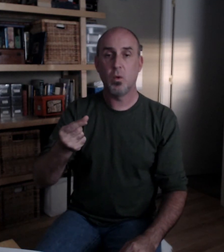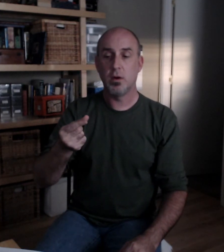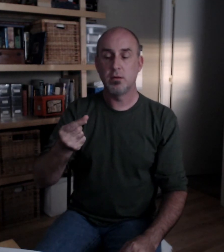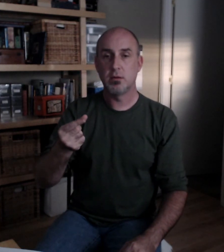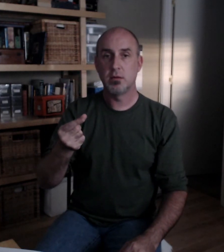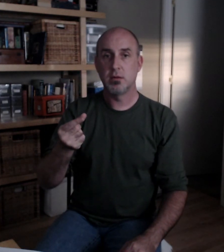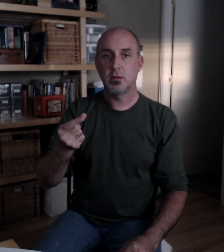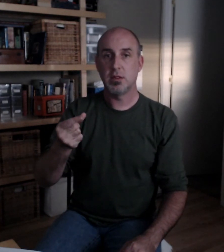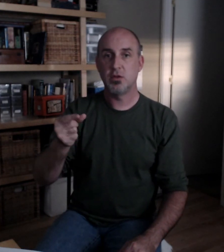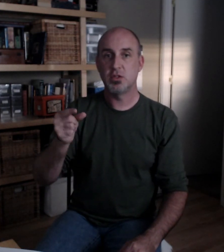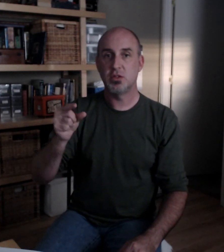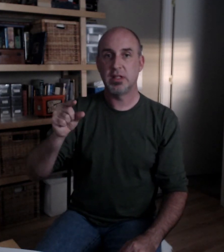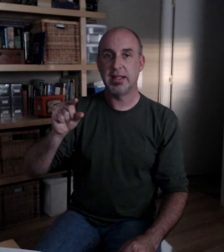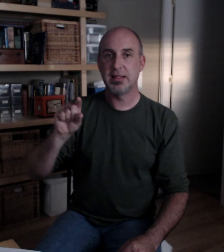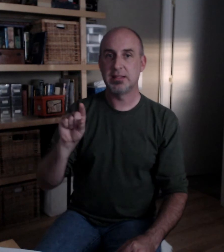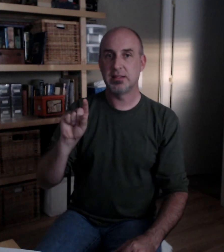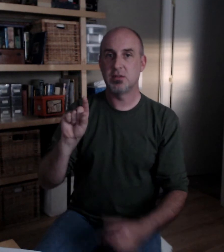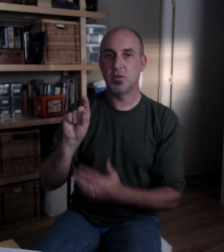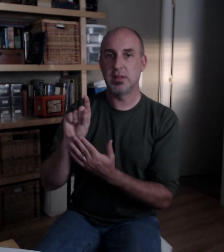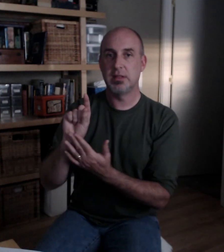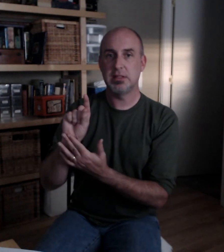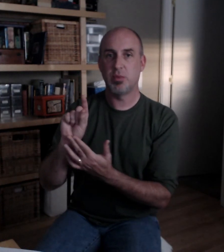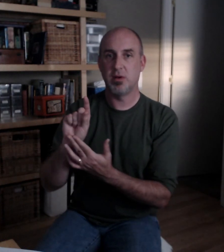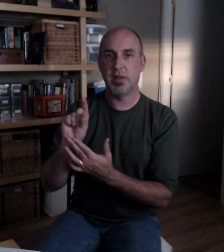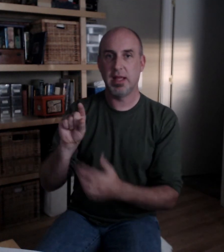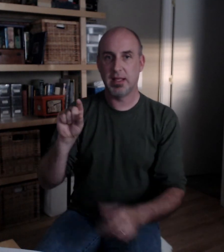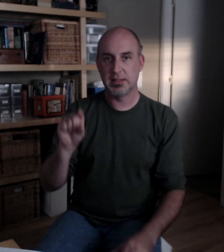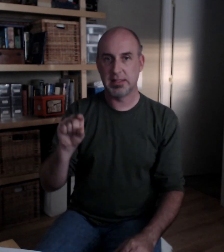Or you can turn it like this, so that this part of my hand is down,